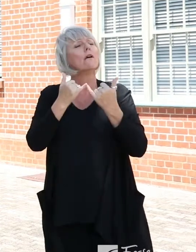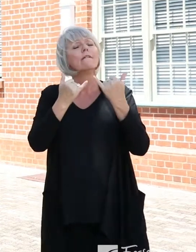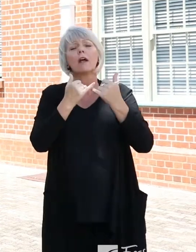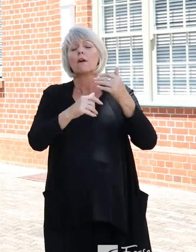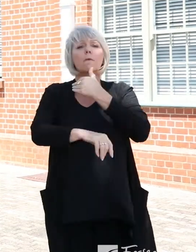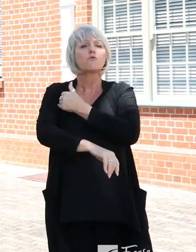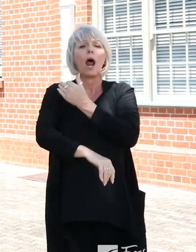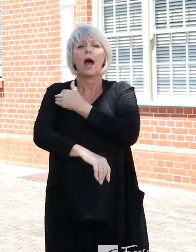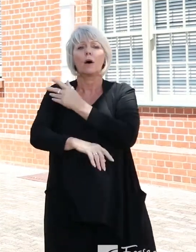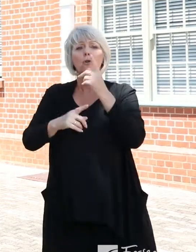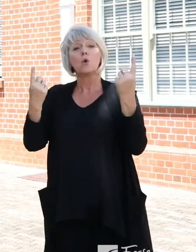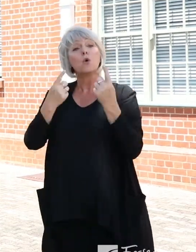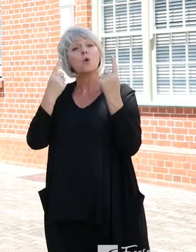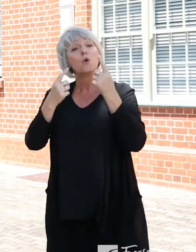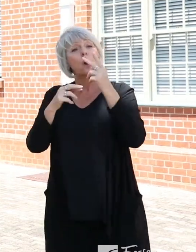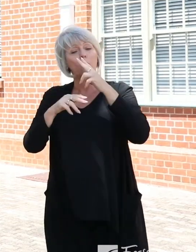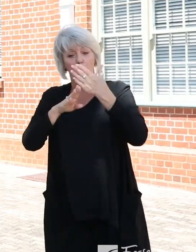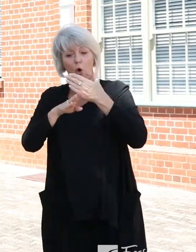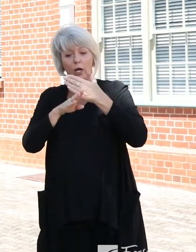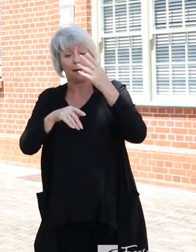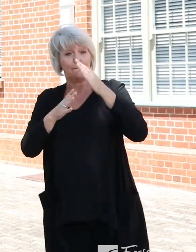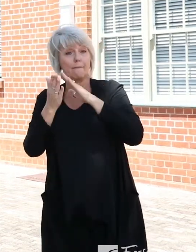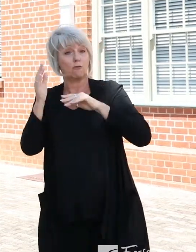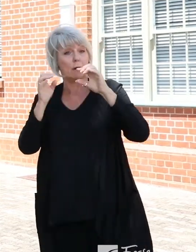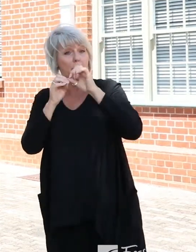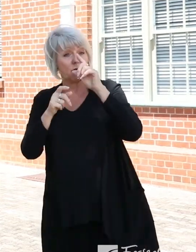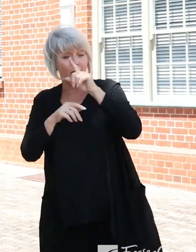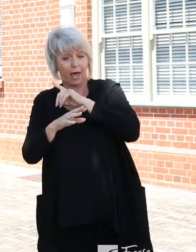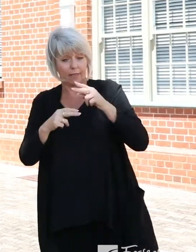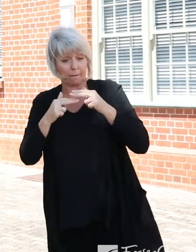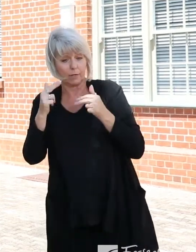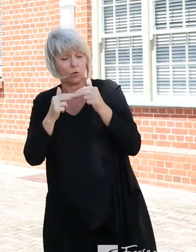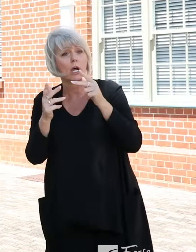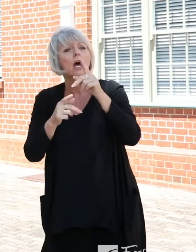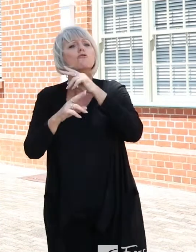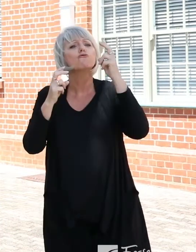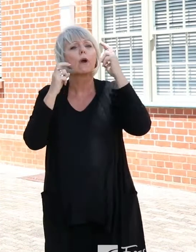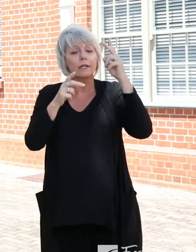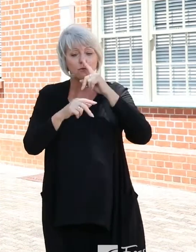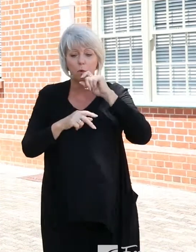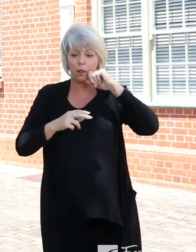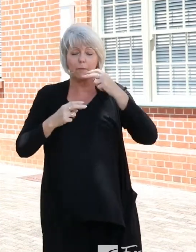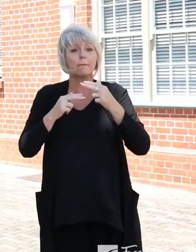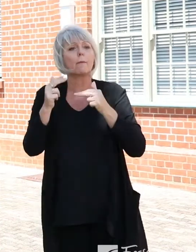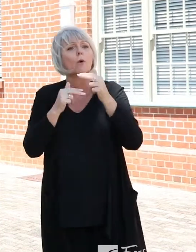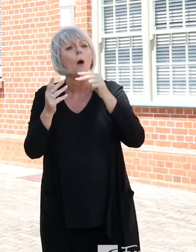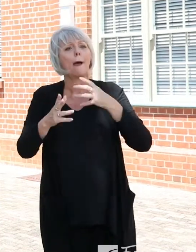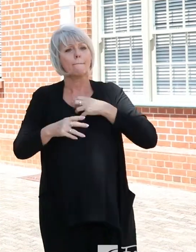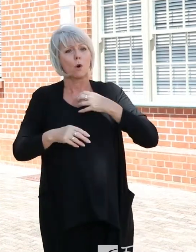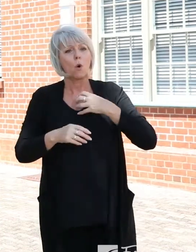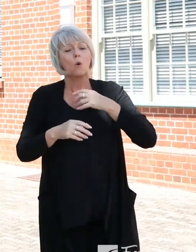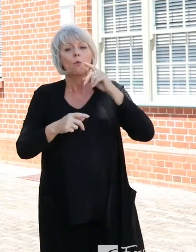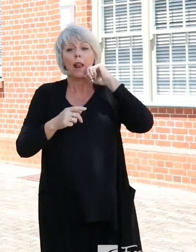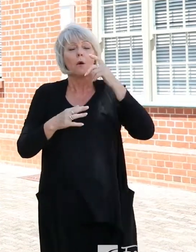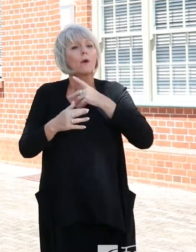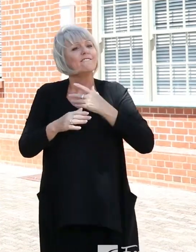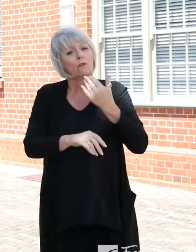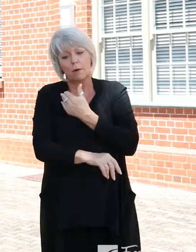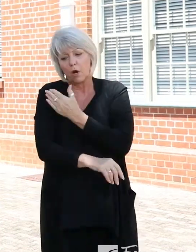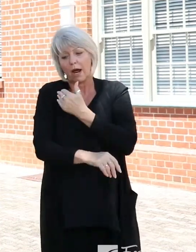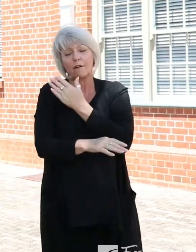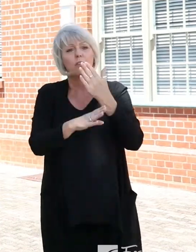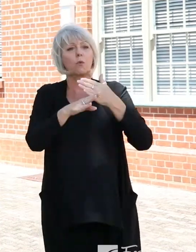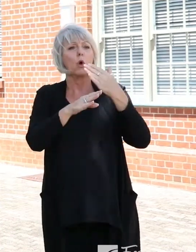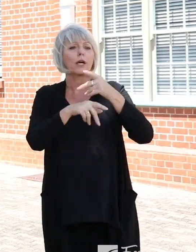who work in Maryborough building things now. Maryborough is a place where things will be built, trains and so much more. We're proud of these workers, we're proud